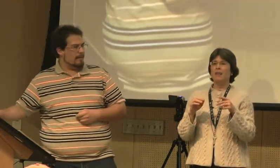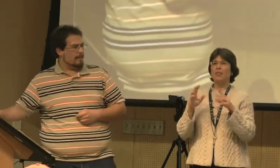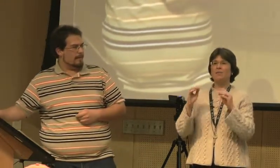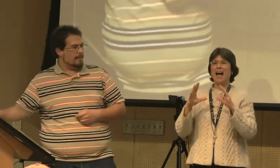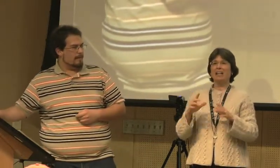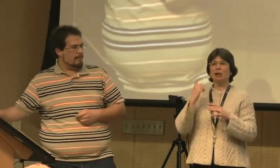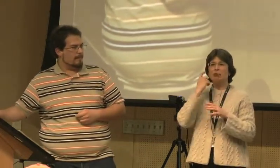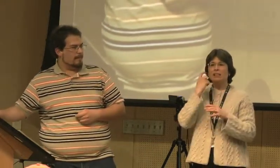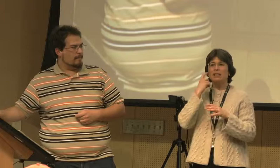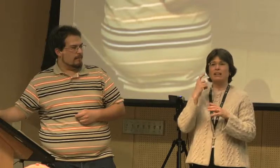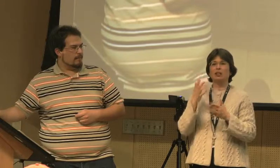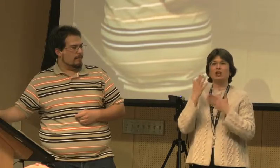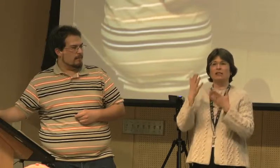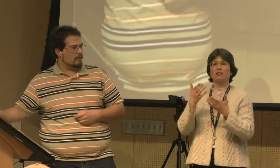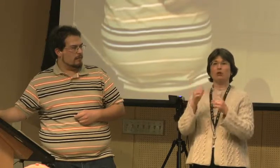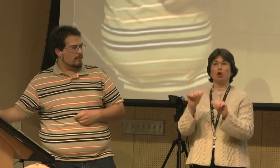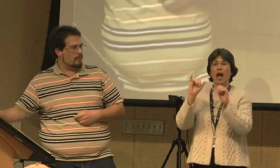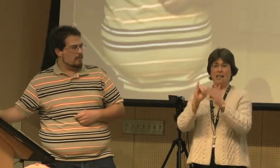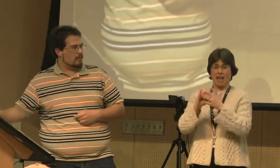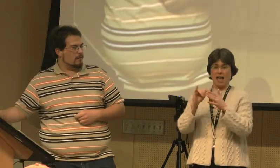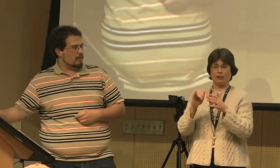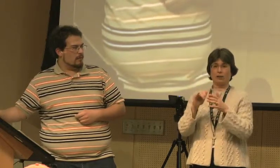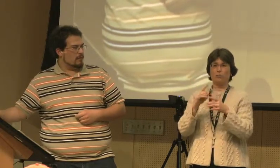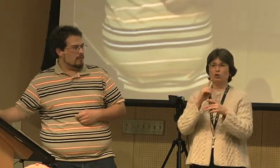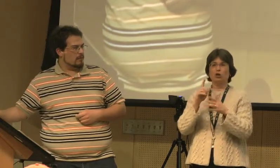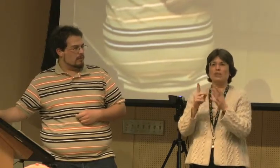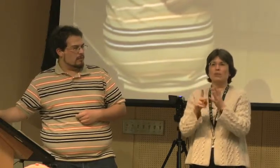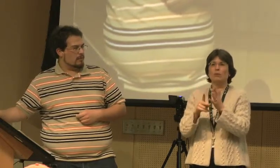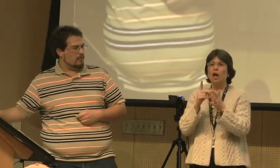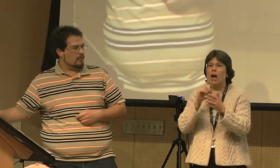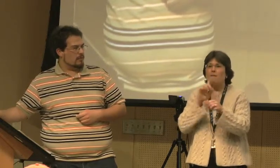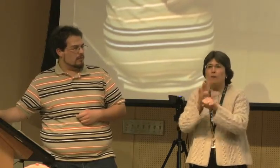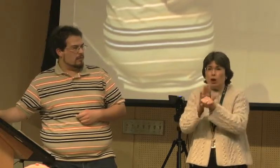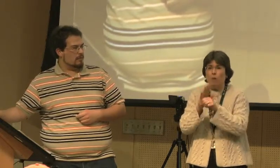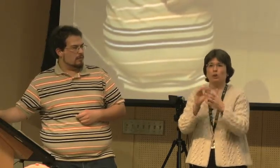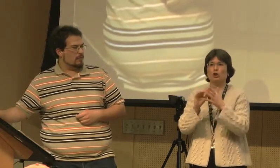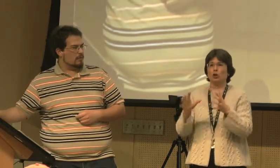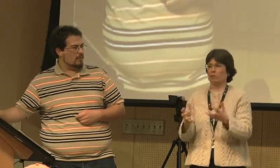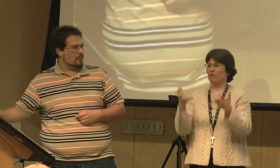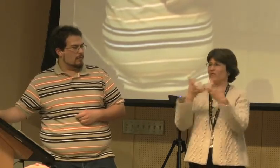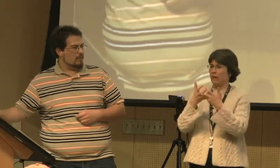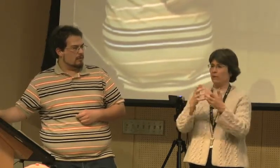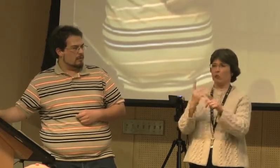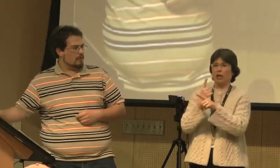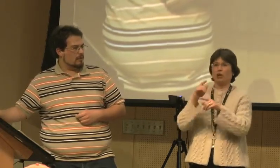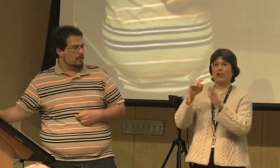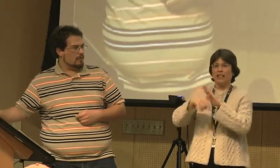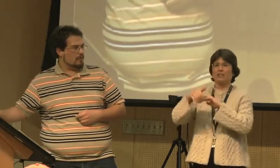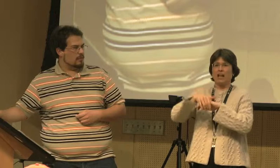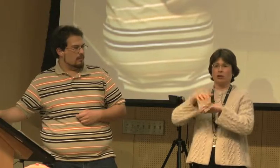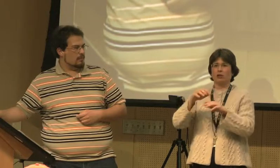The fact that we could have adjusted prior to that, just to confirm on the truth, if the liberal decision was